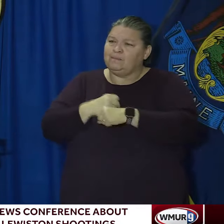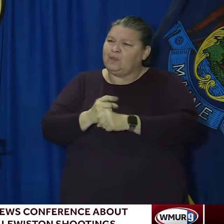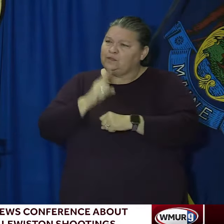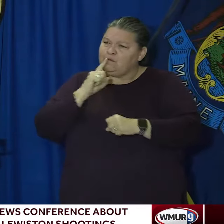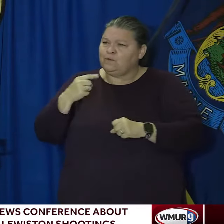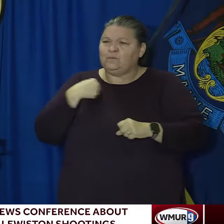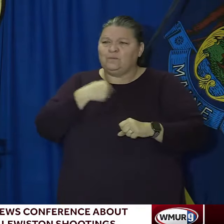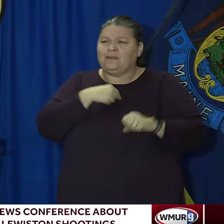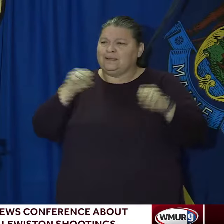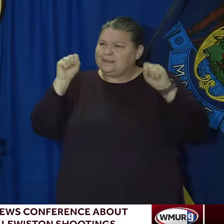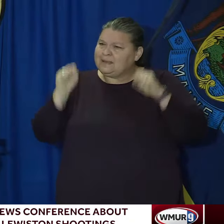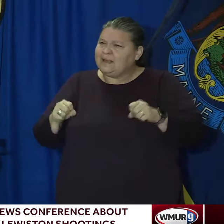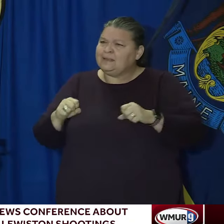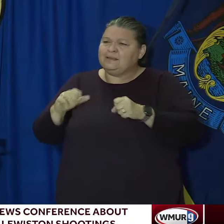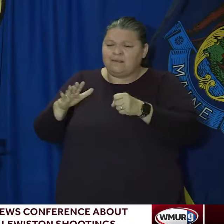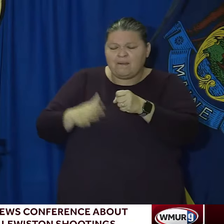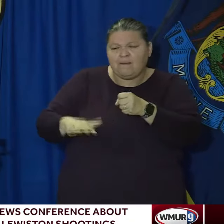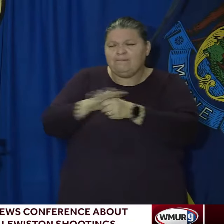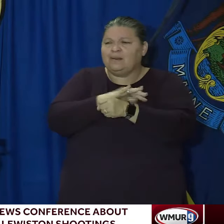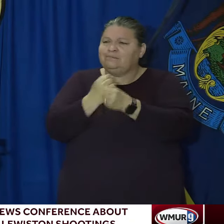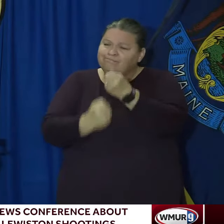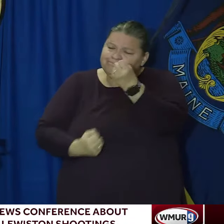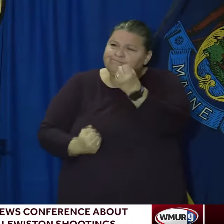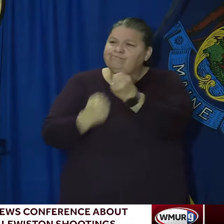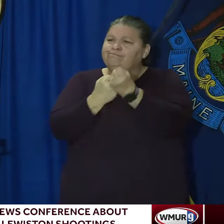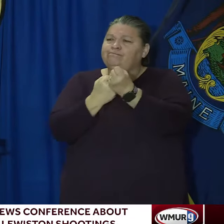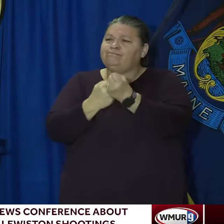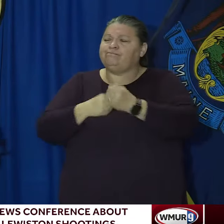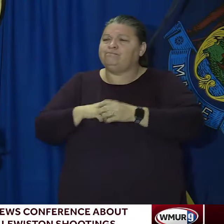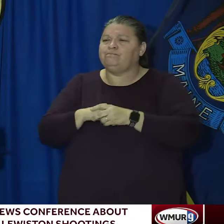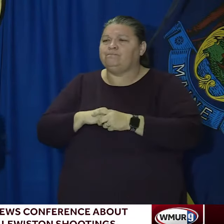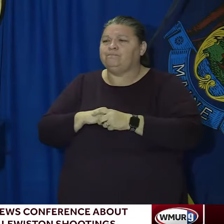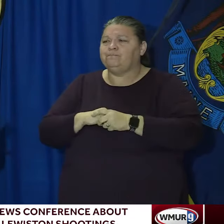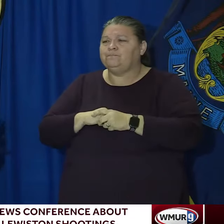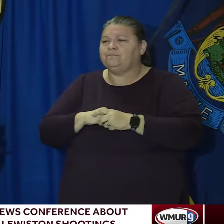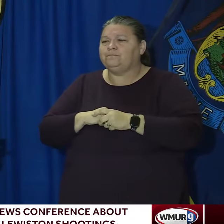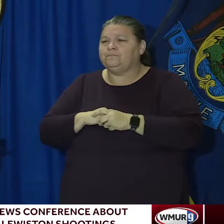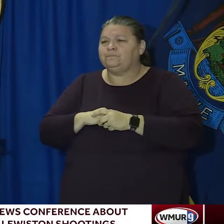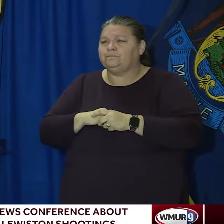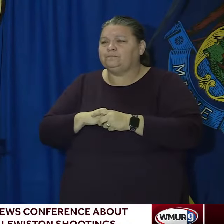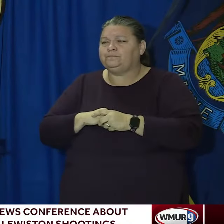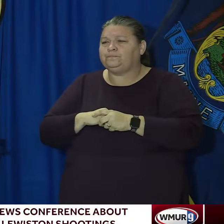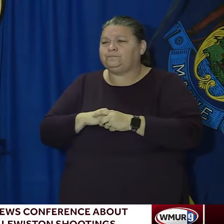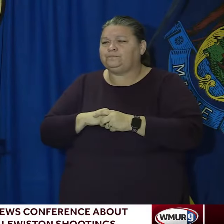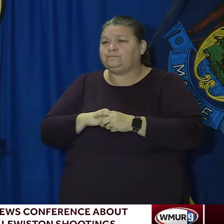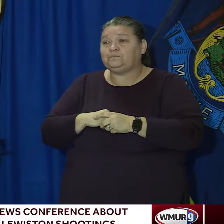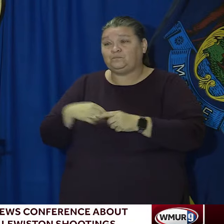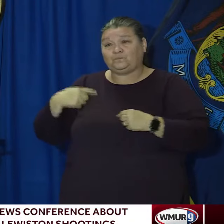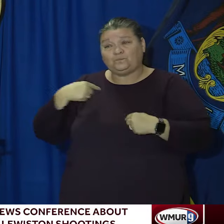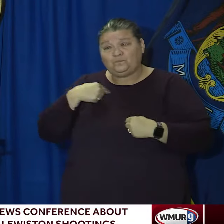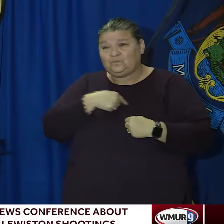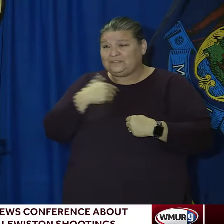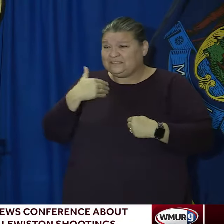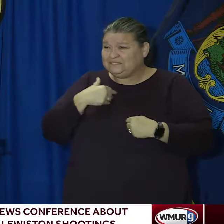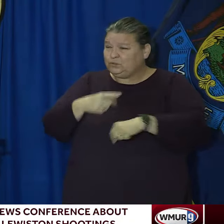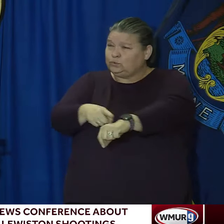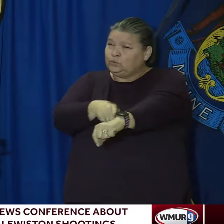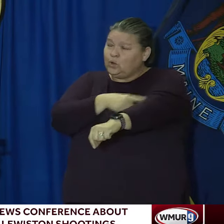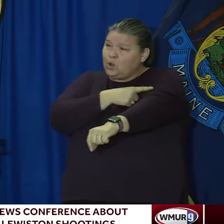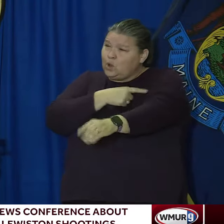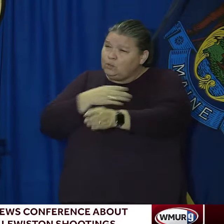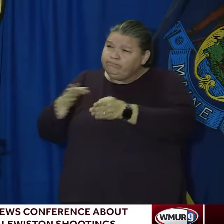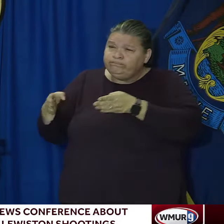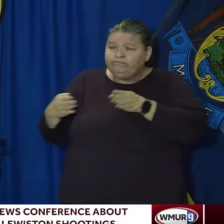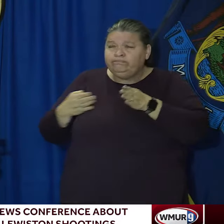this difficult time. But as we begin to travel down the long and difficult road of